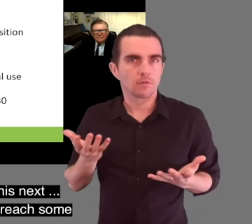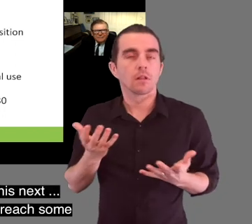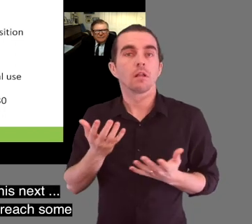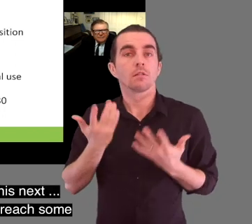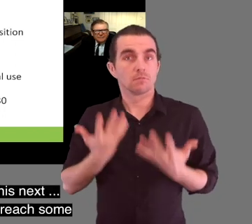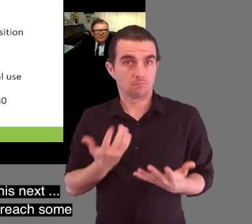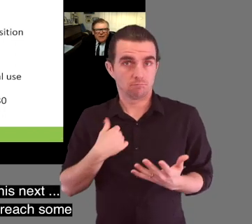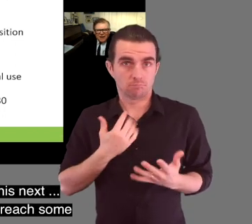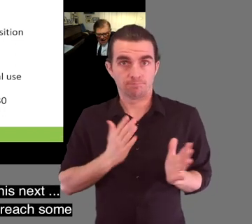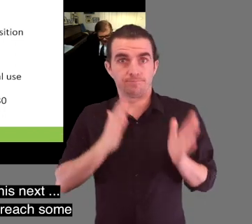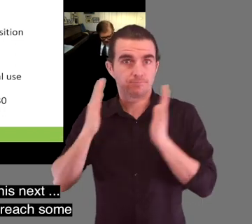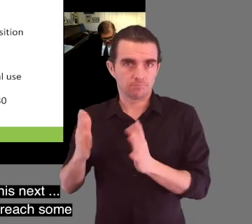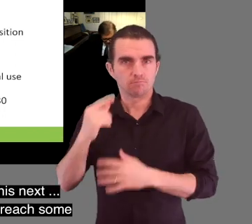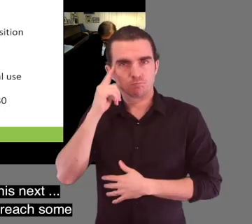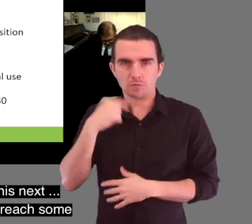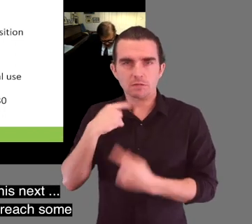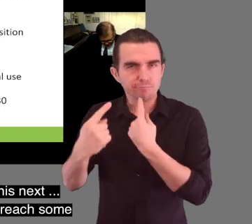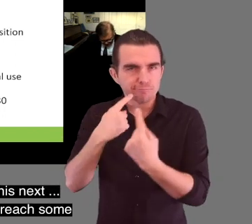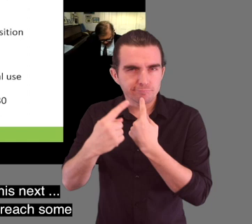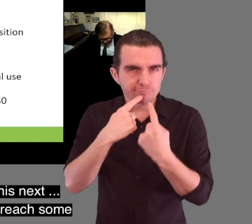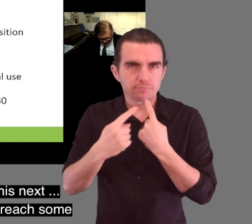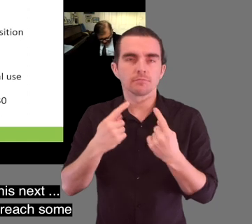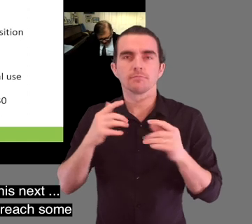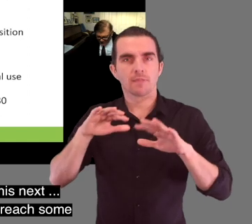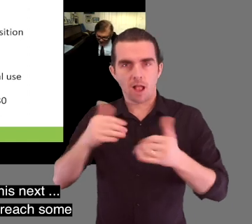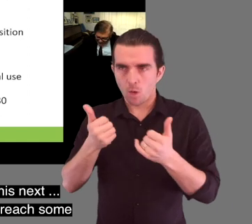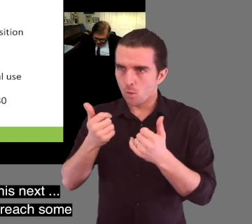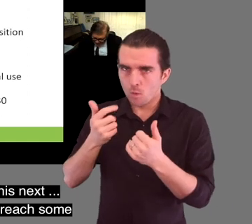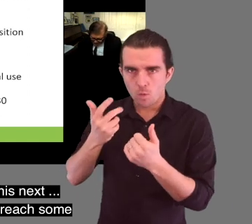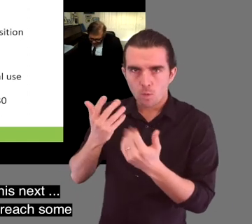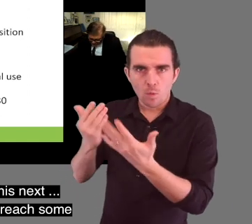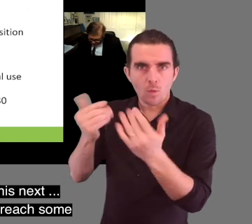Okay, now who's doing this next? It's